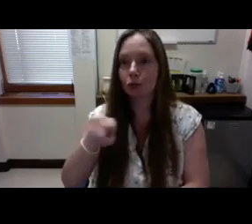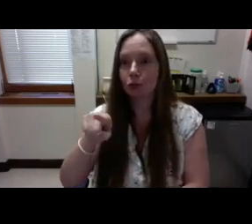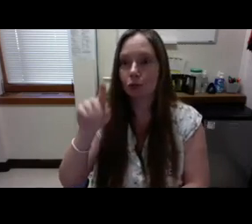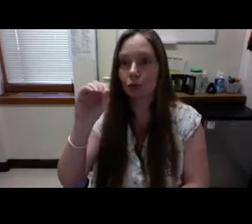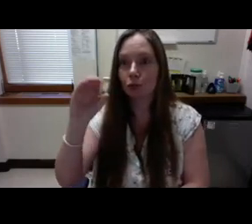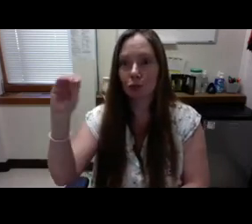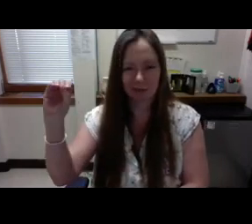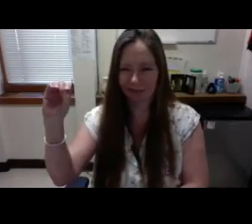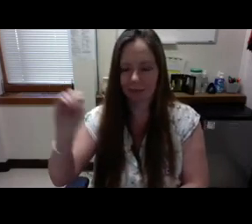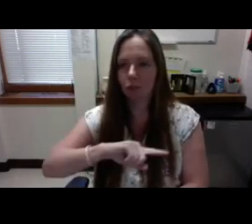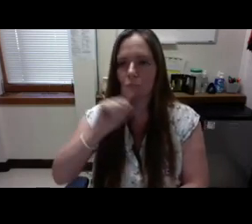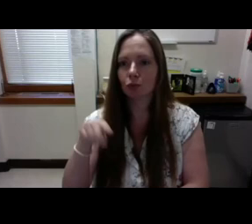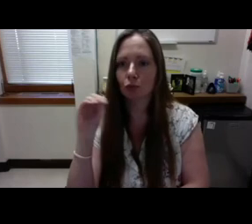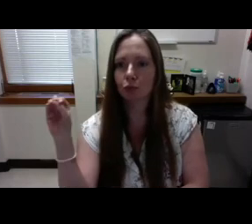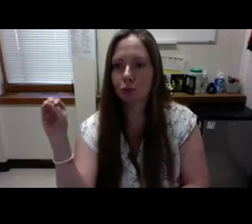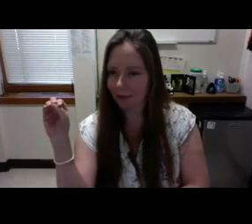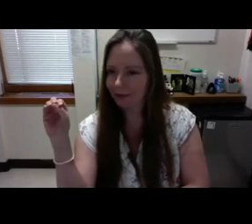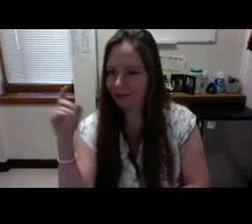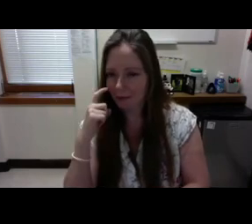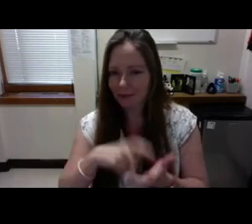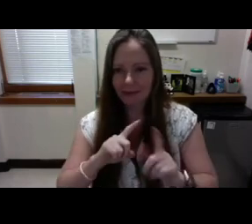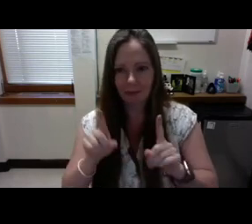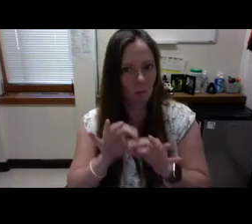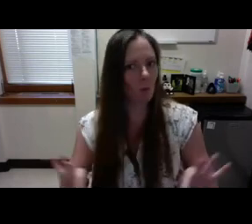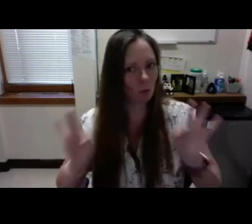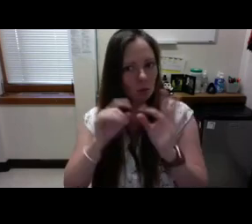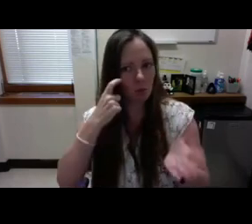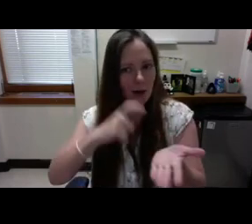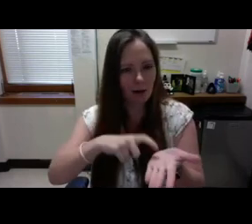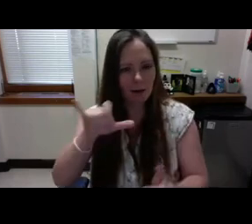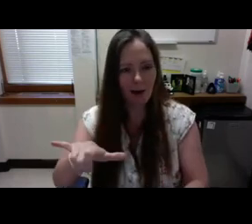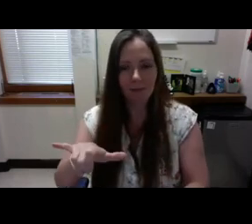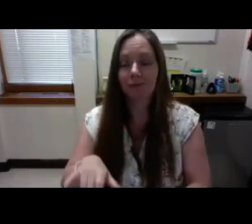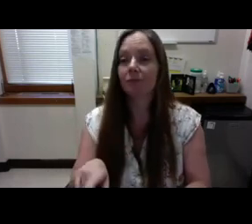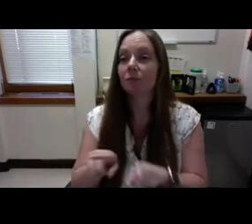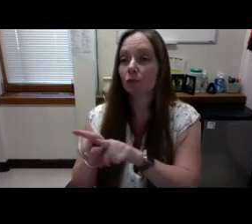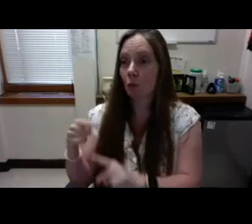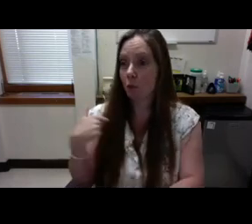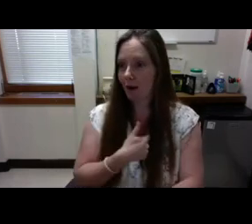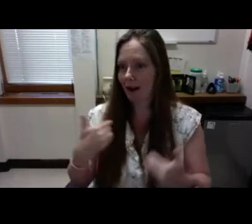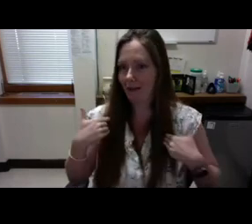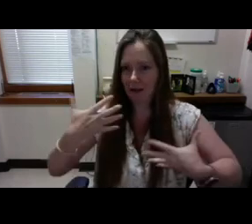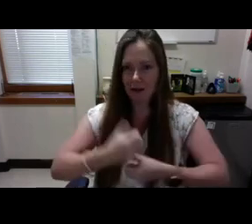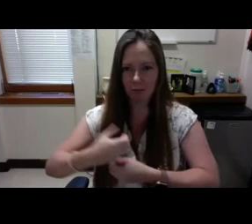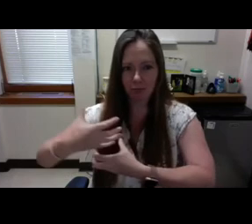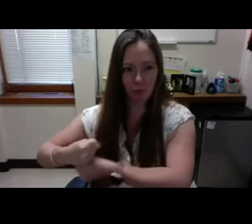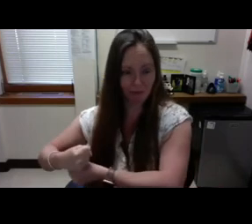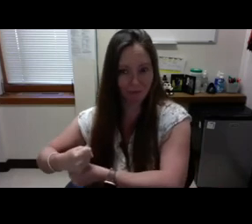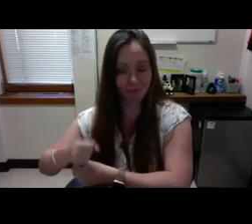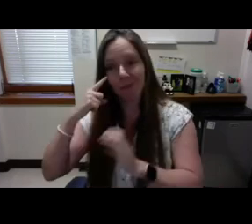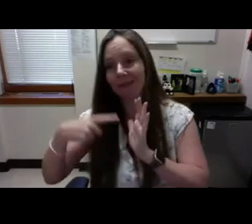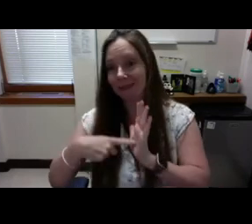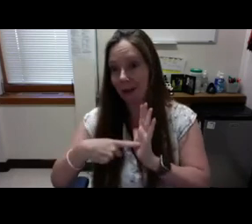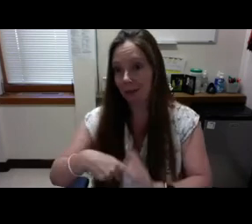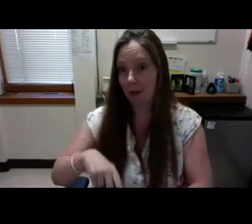the way I just did it, doesn't look natural. But the way I do it just now, like zoo and zoo, it's important to recognize natural versus